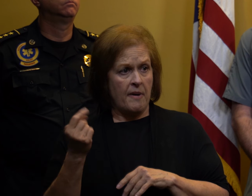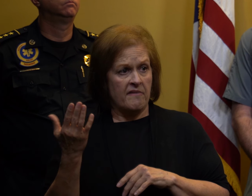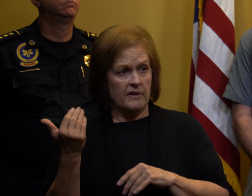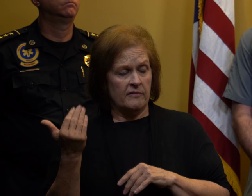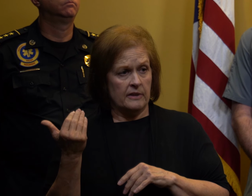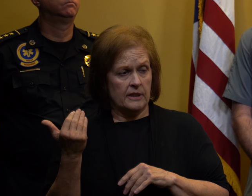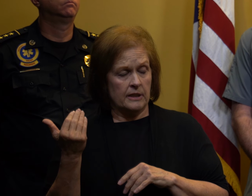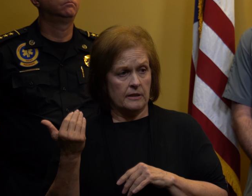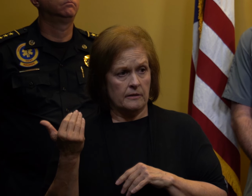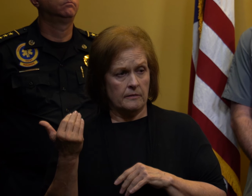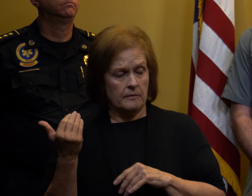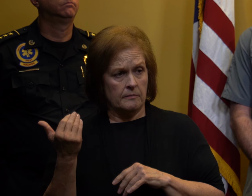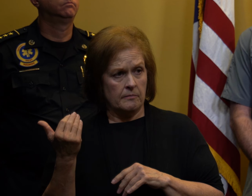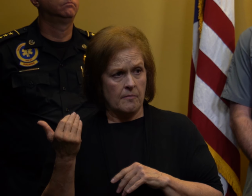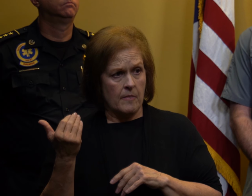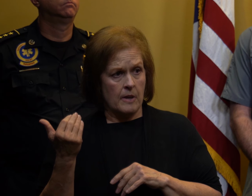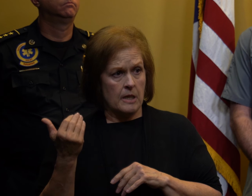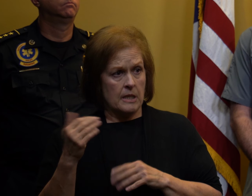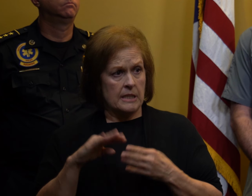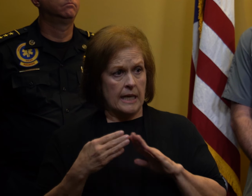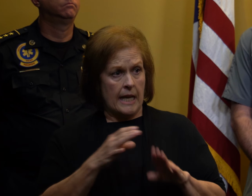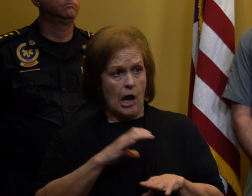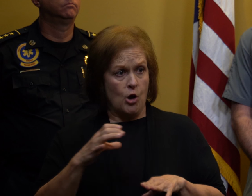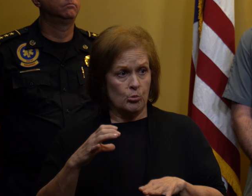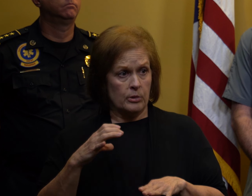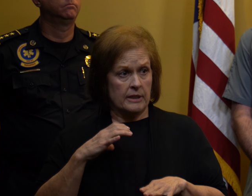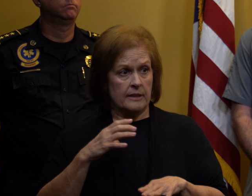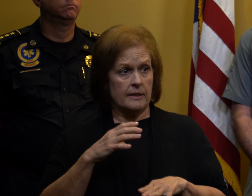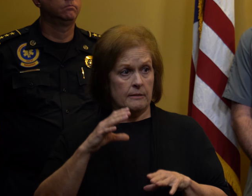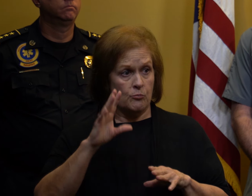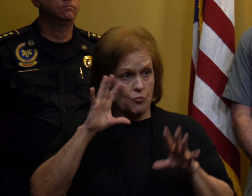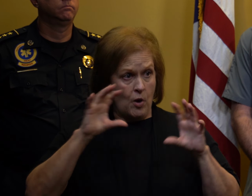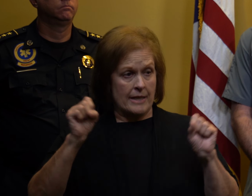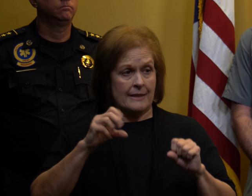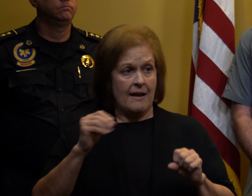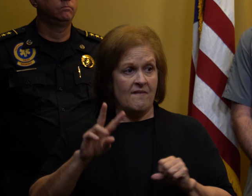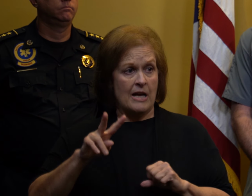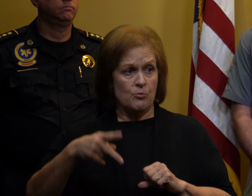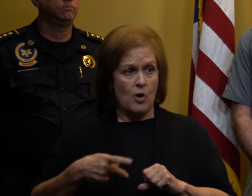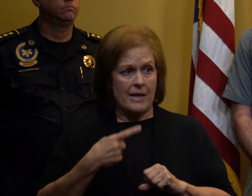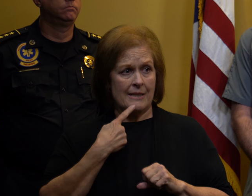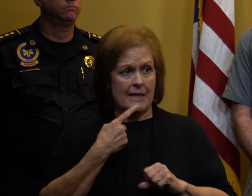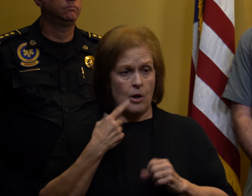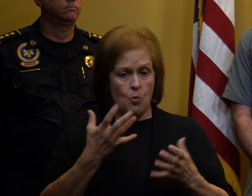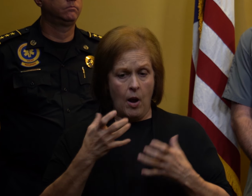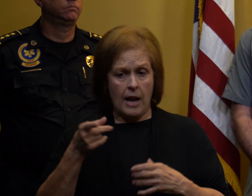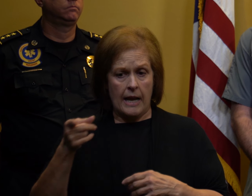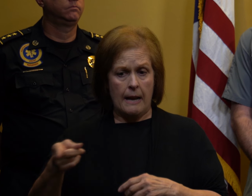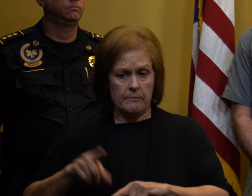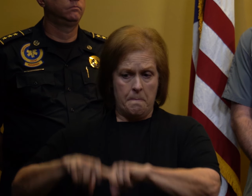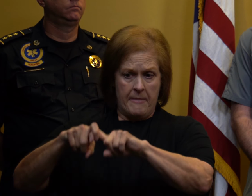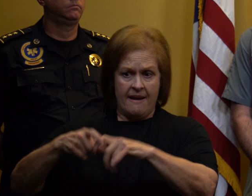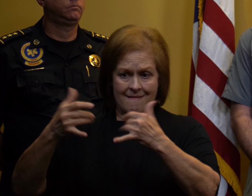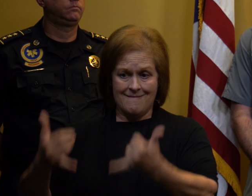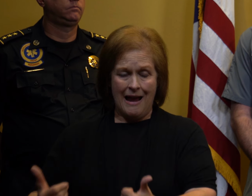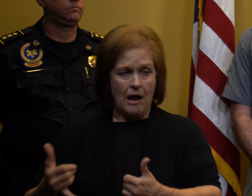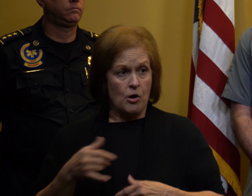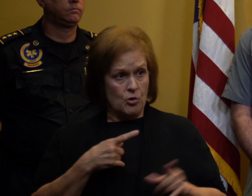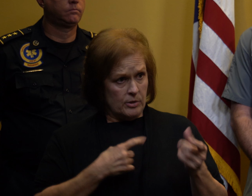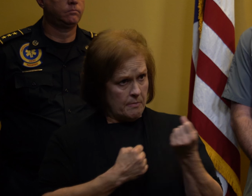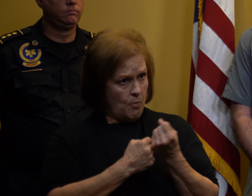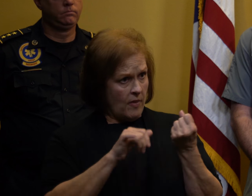his resignation letter. City Council President and Vice President issued a letter asking for his immediate suspension. Are you in support of